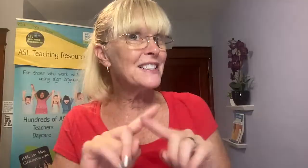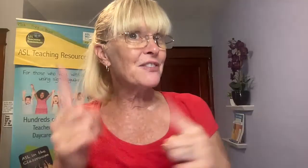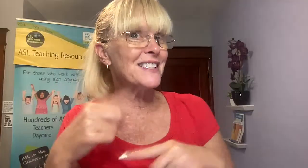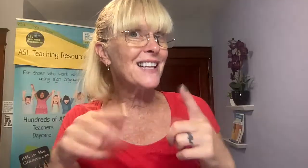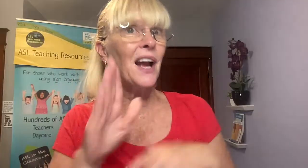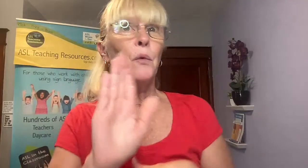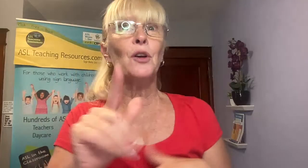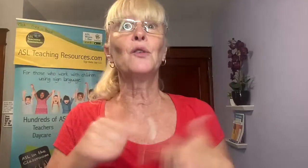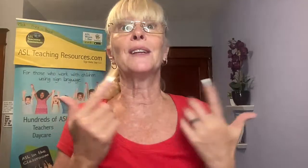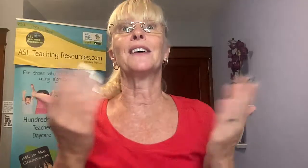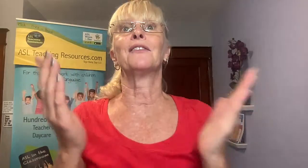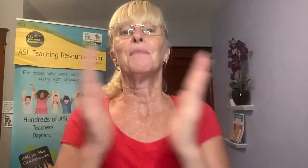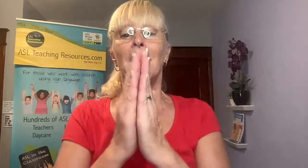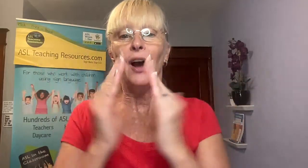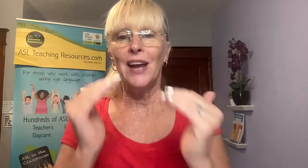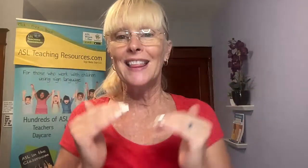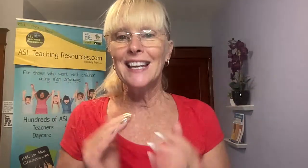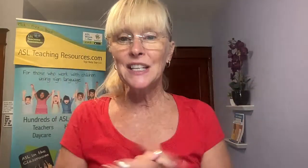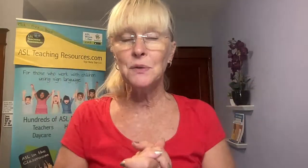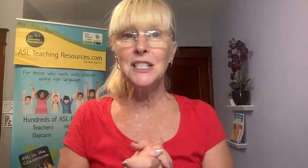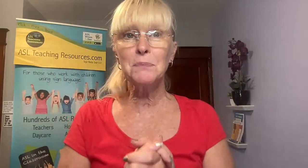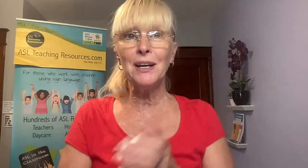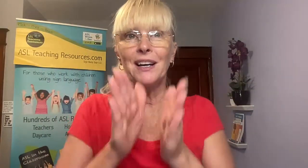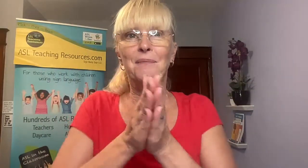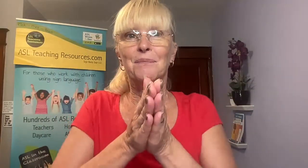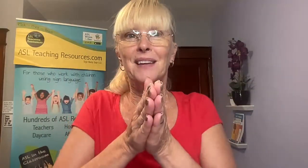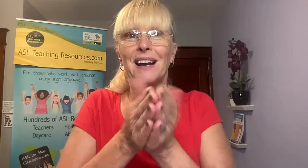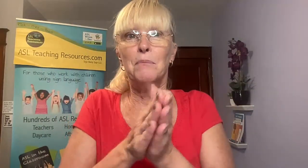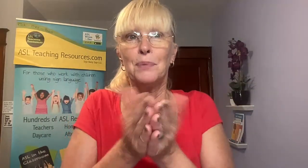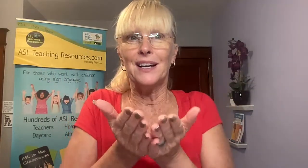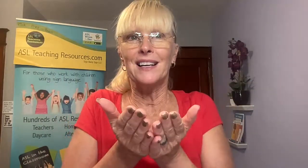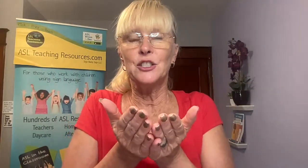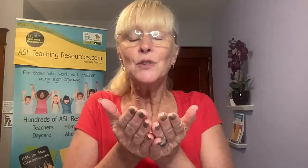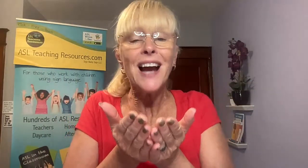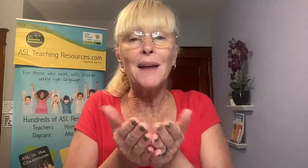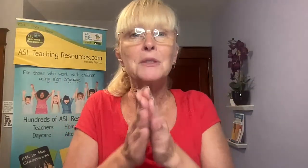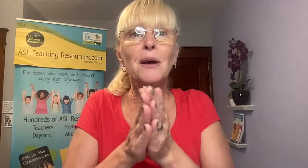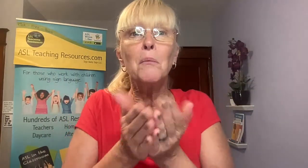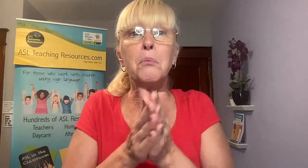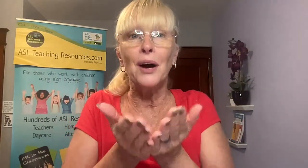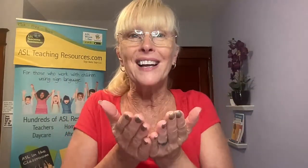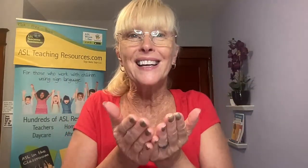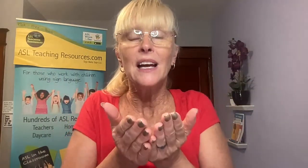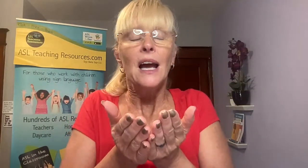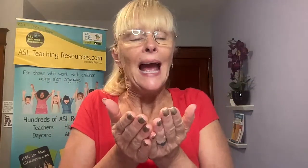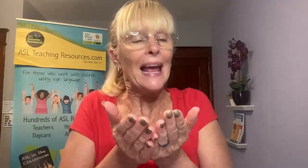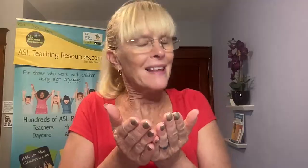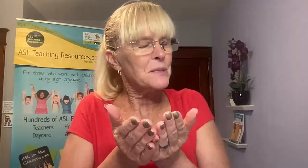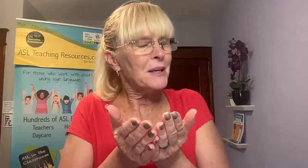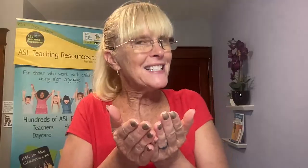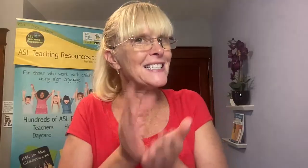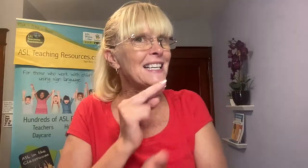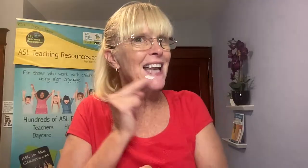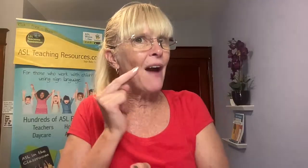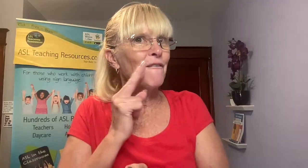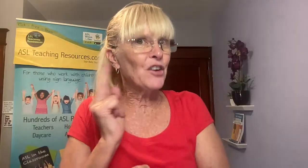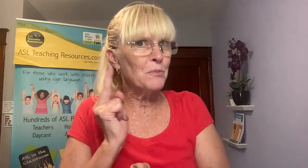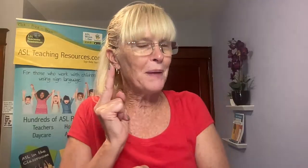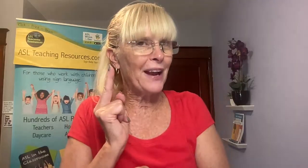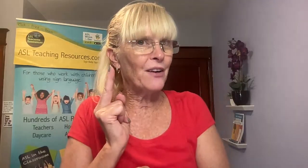different sign where you live. Okay, the next one is book. Book, 2 times, book. And that's because it's a noun verb pair.